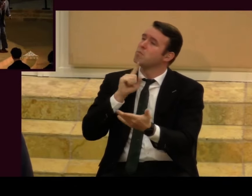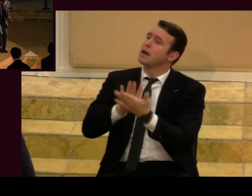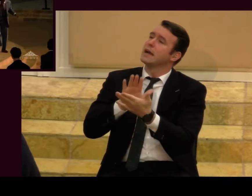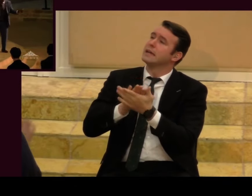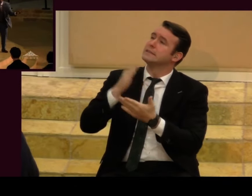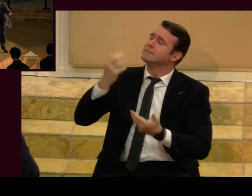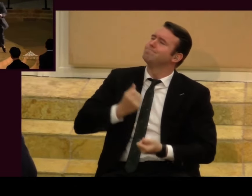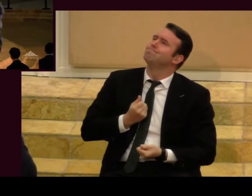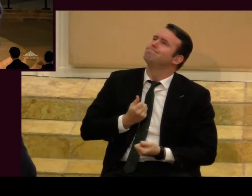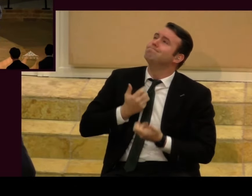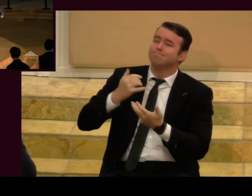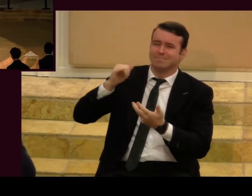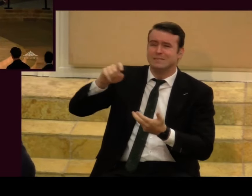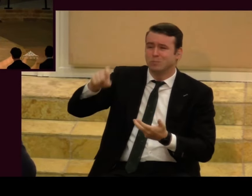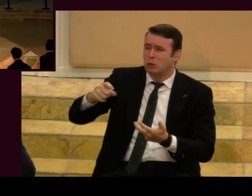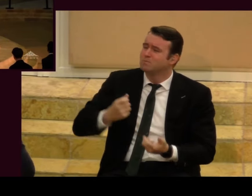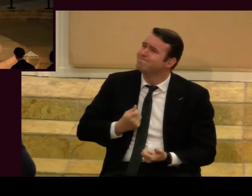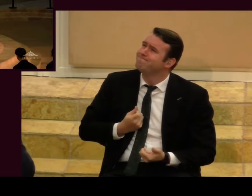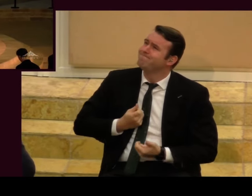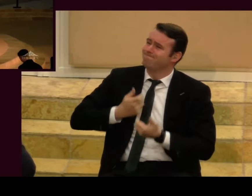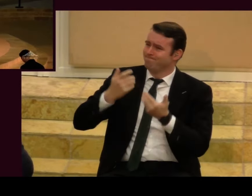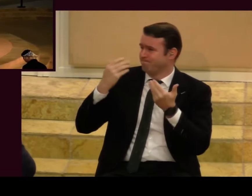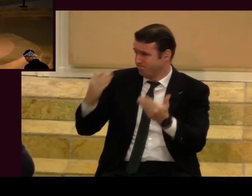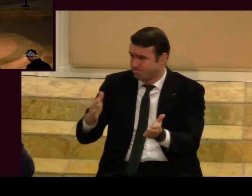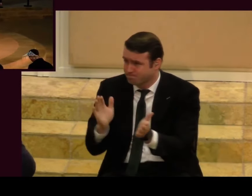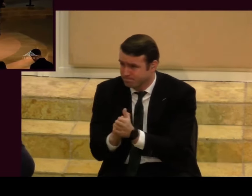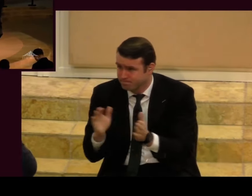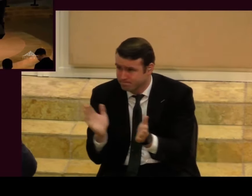Somebody praise him like you ought to praise him.